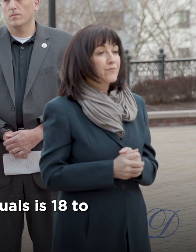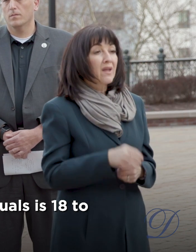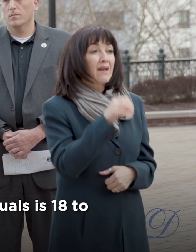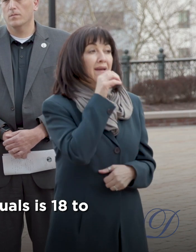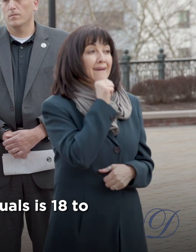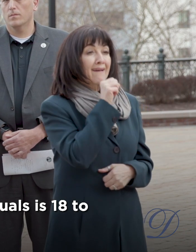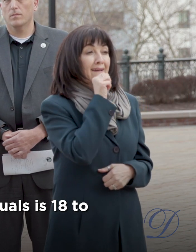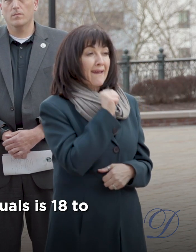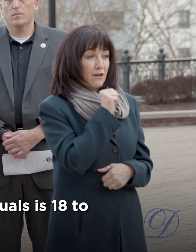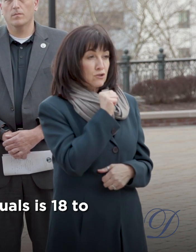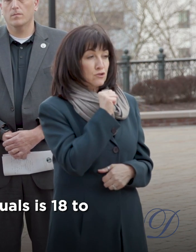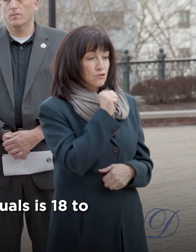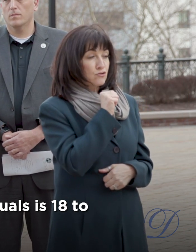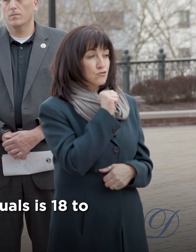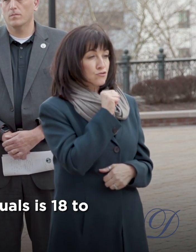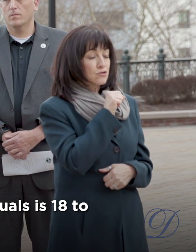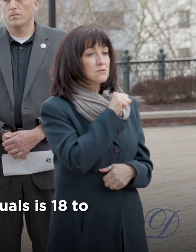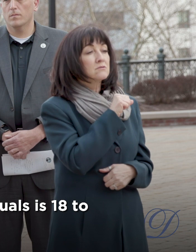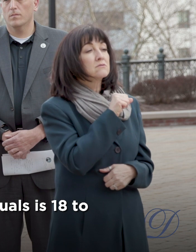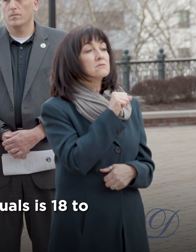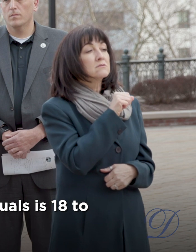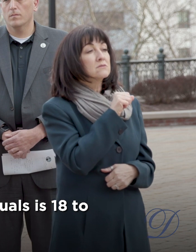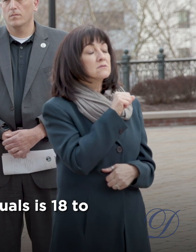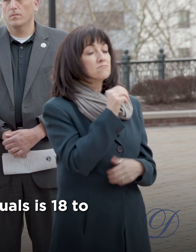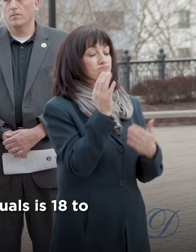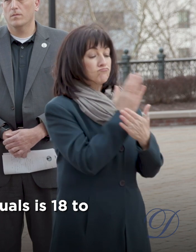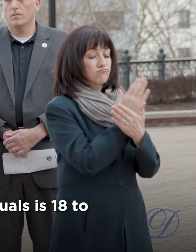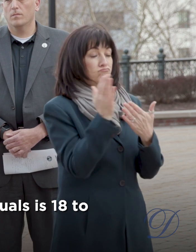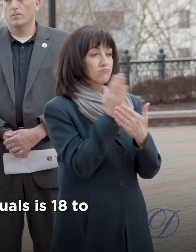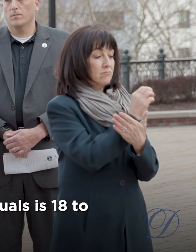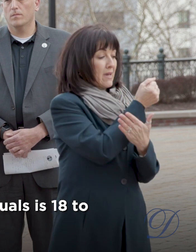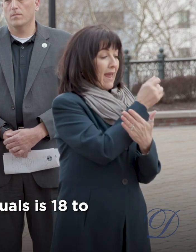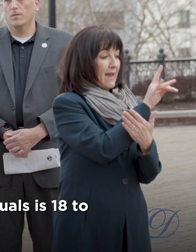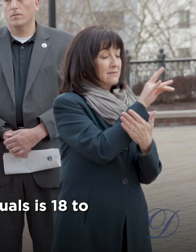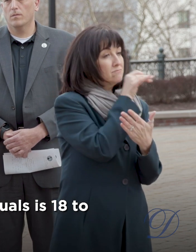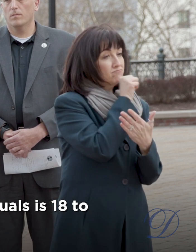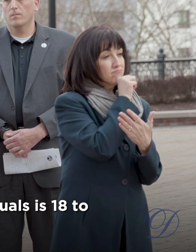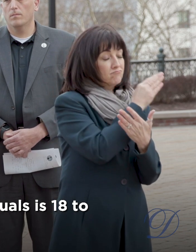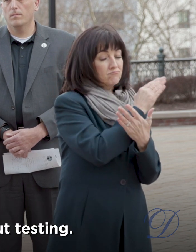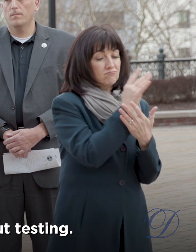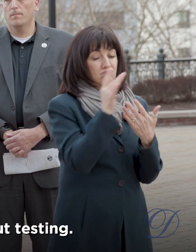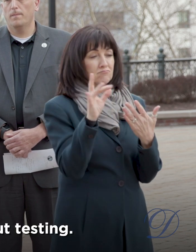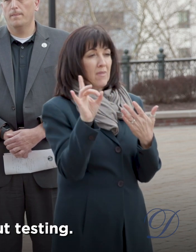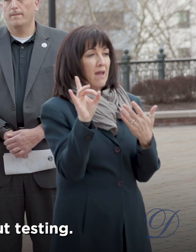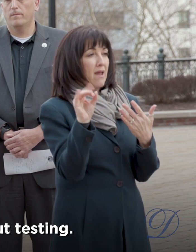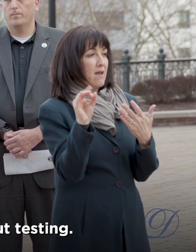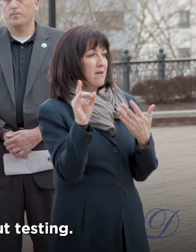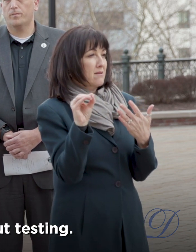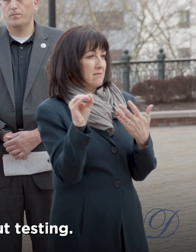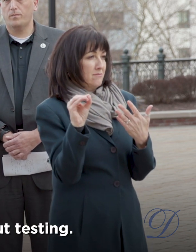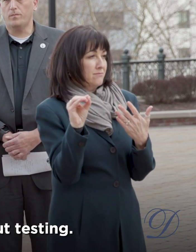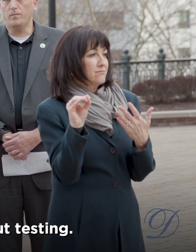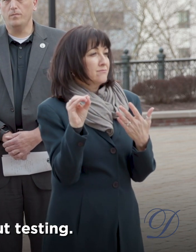these individuals is 18 to 80. I want to talk a little bit